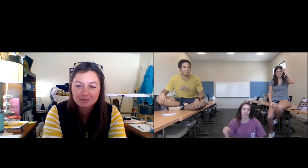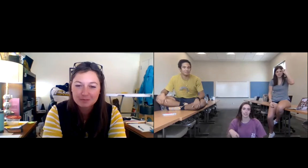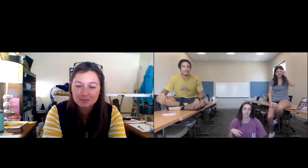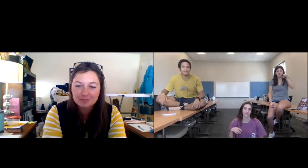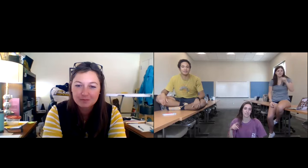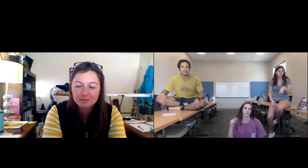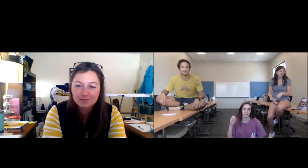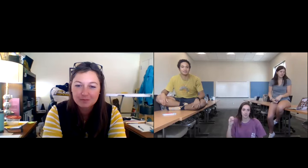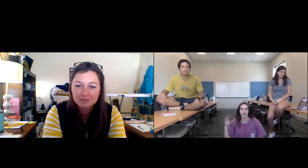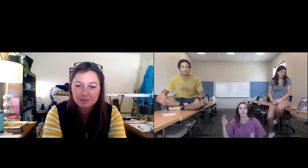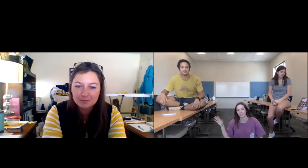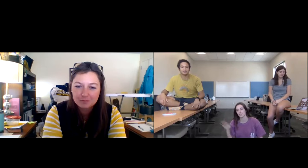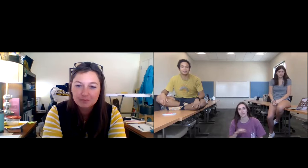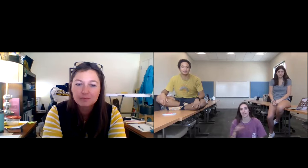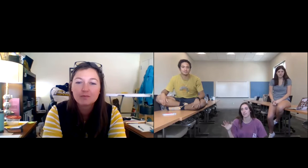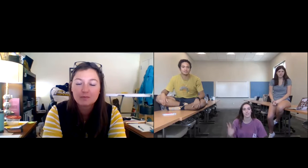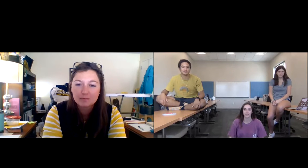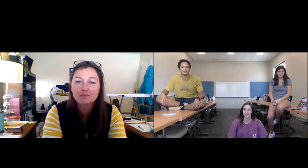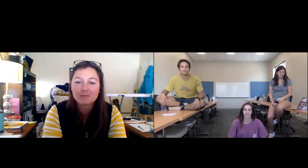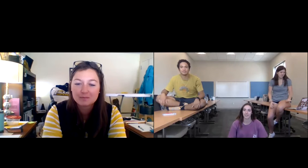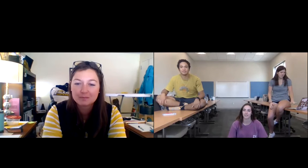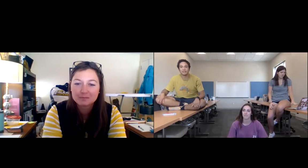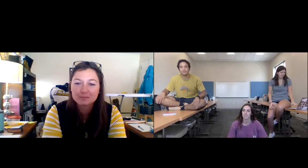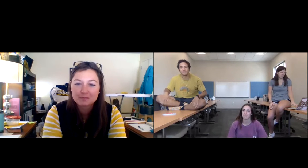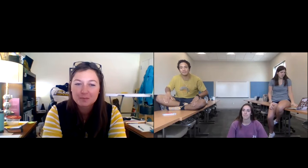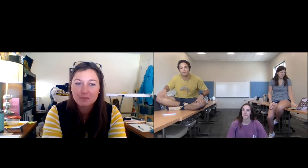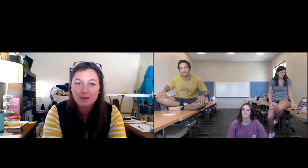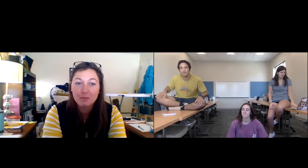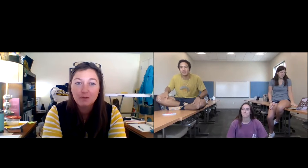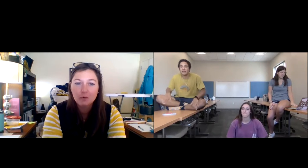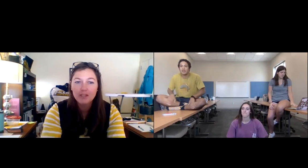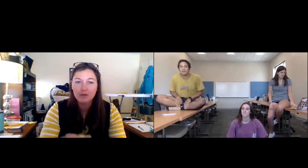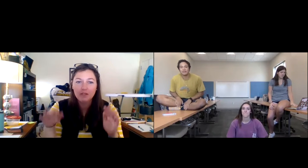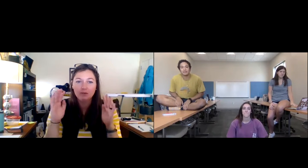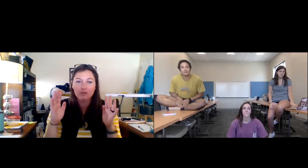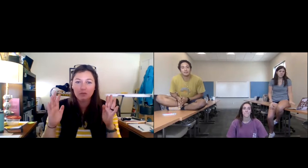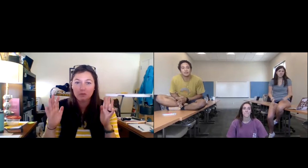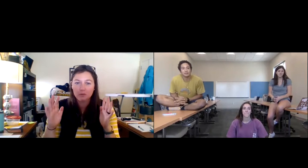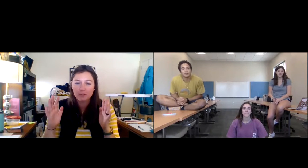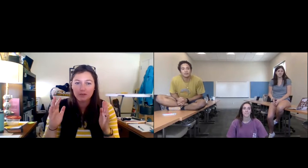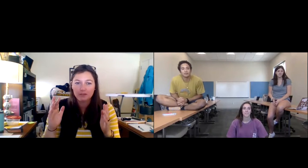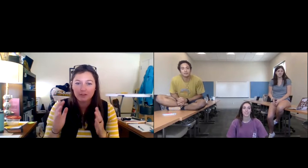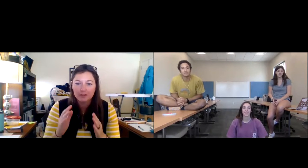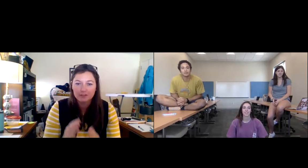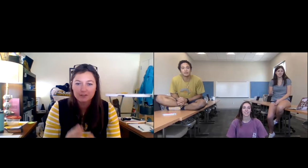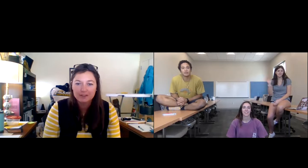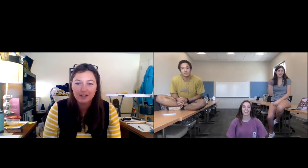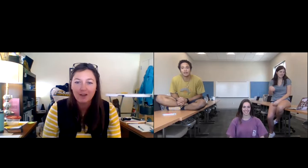if it's a toboggan, we'll spell it out or something like that. Yeah. Can we review before we go any further? Sorry.